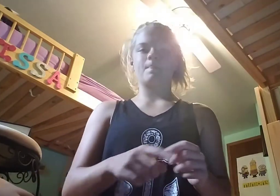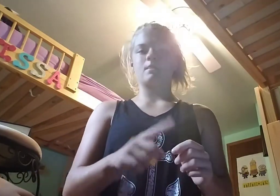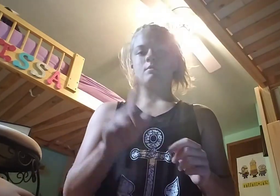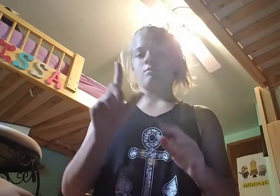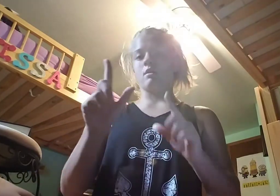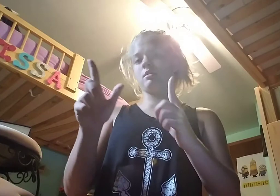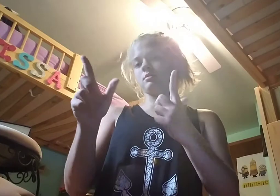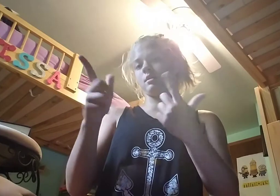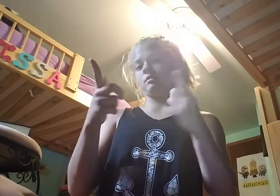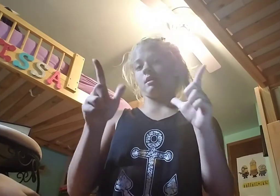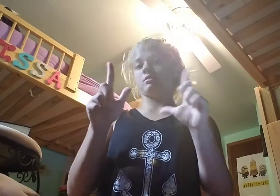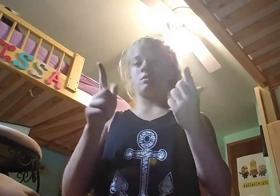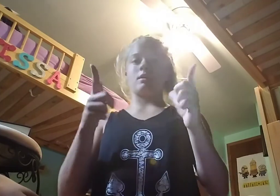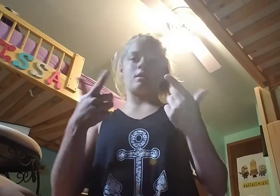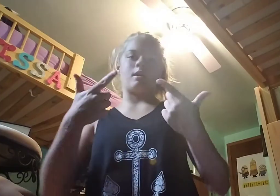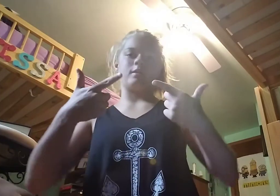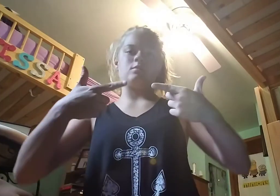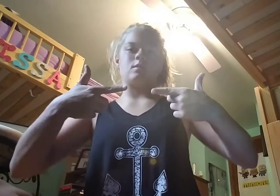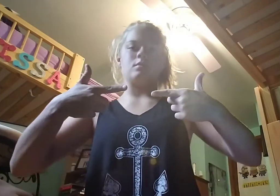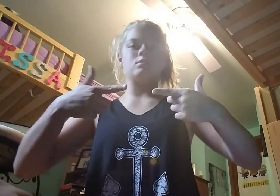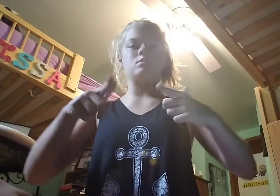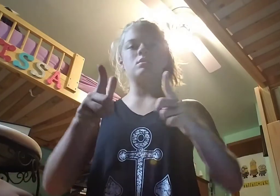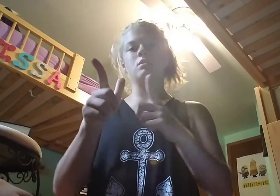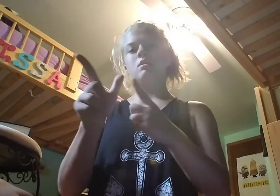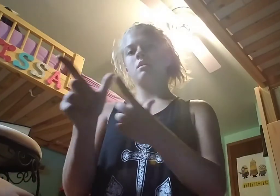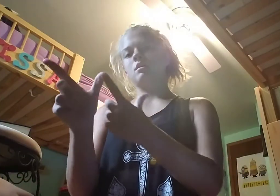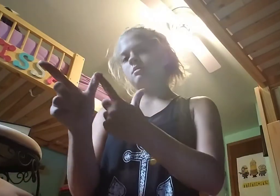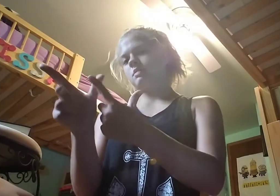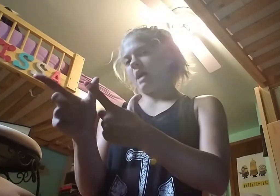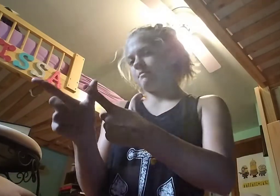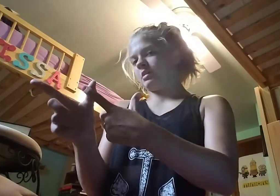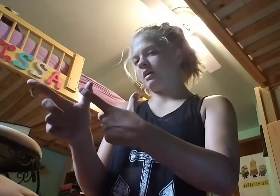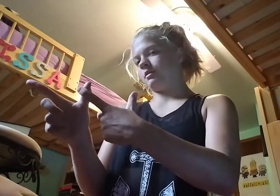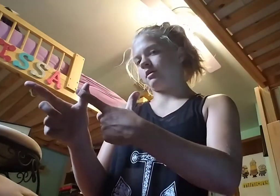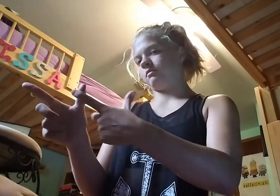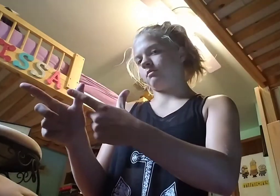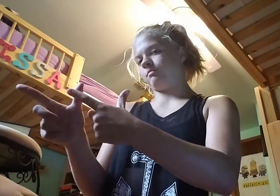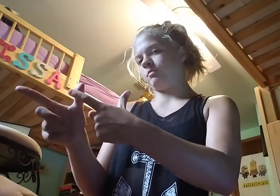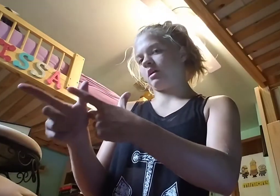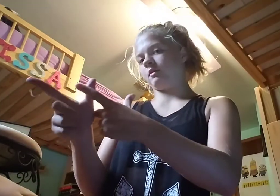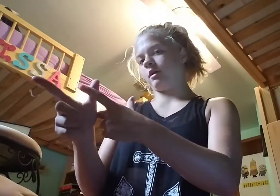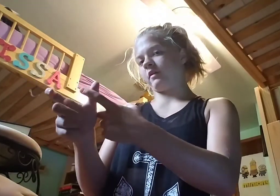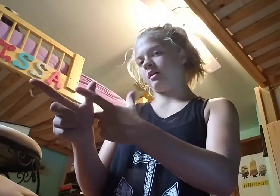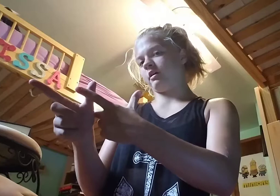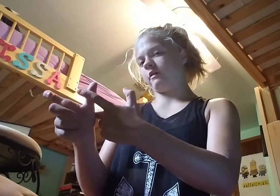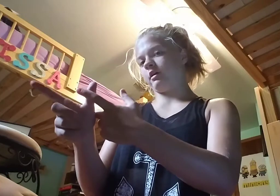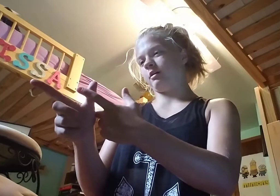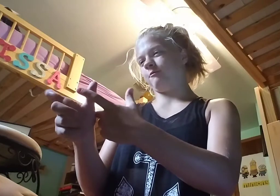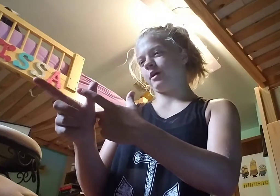And run is like you take two, kind of like two guns, tap them together, like put them together like that, and you kind of flex